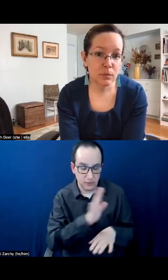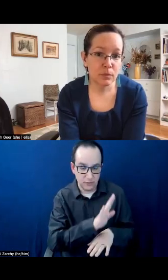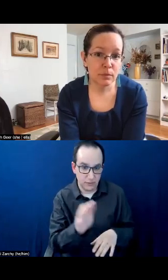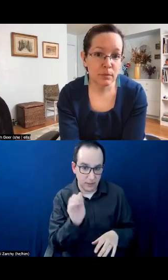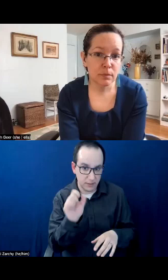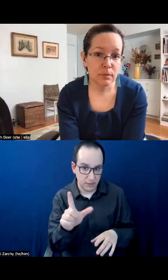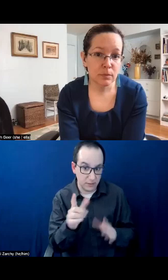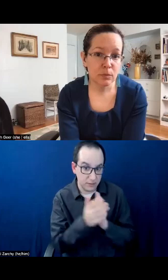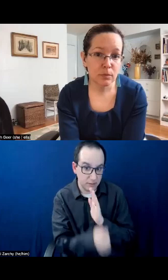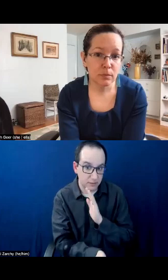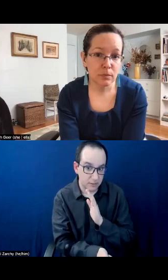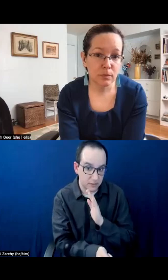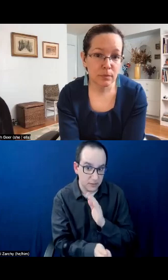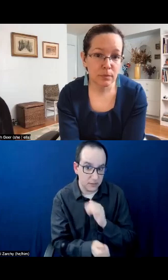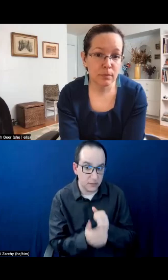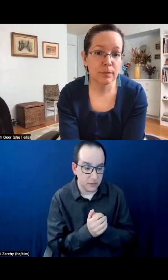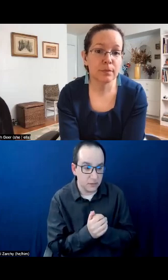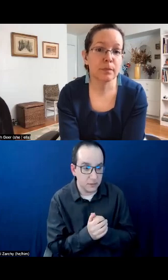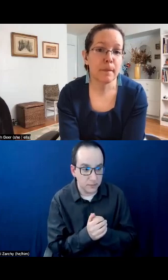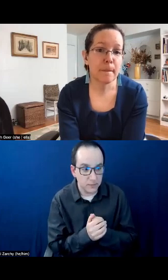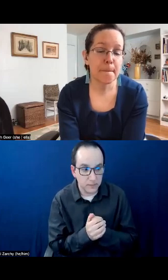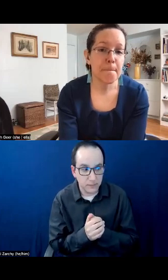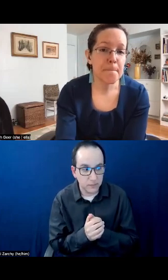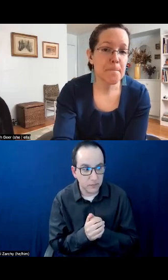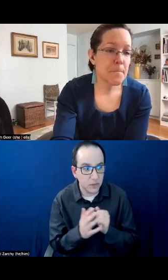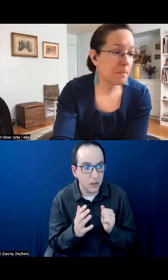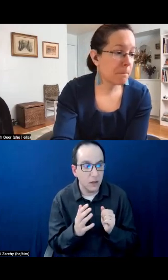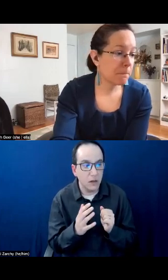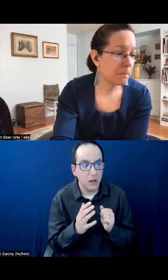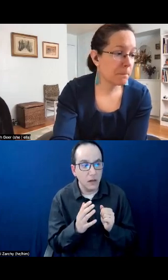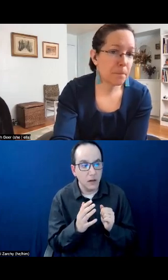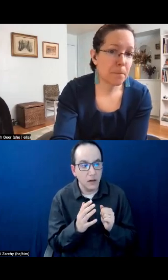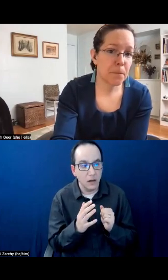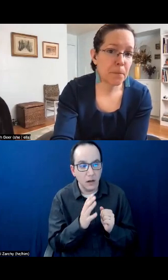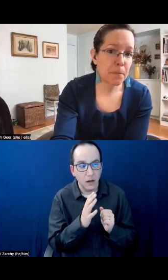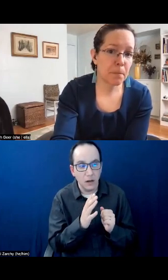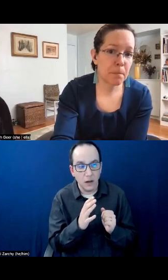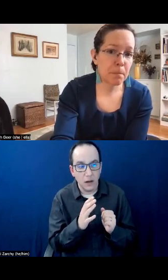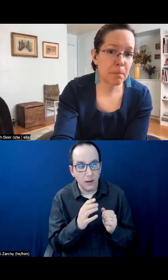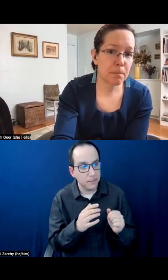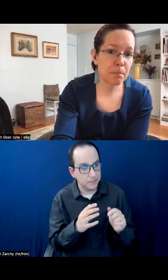in terms of assessment for deaf children for their ASL skills.